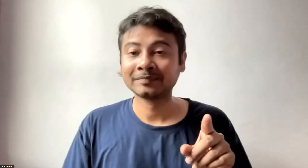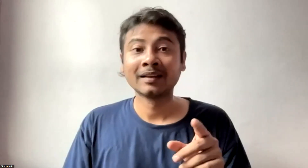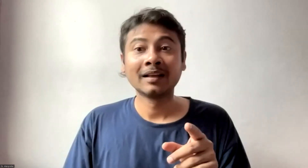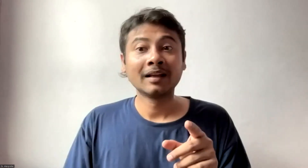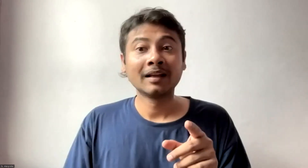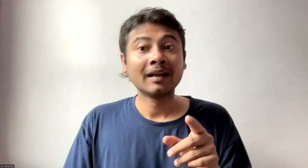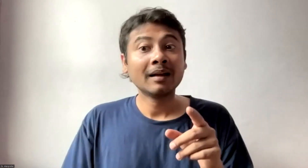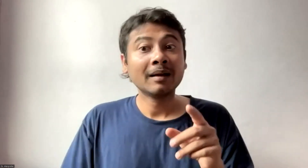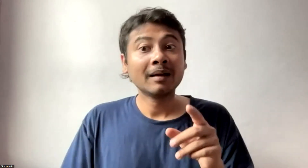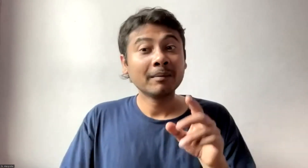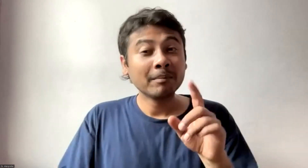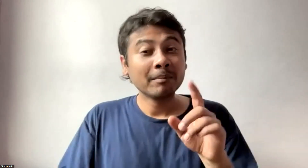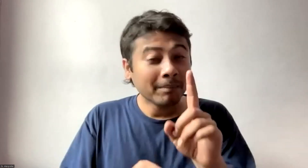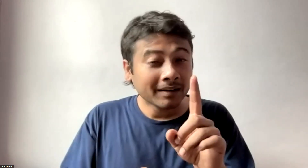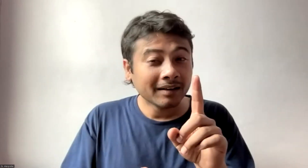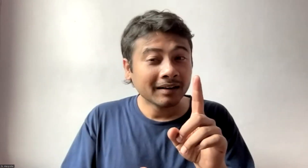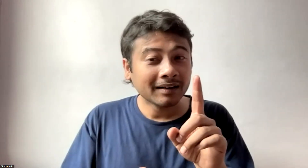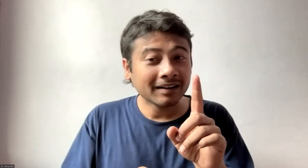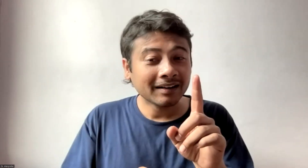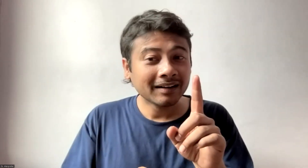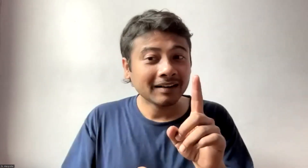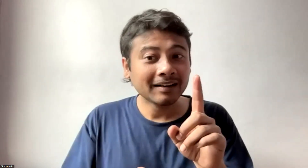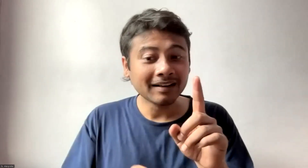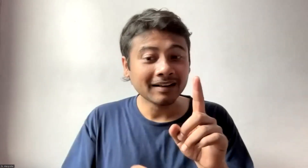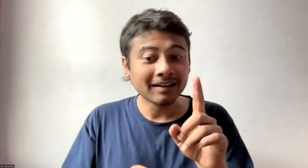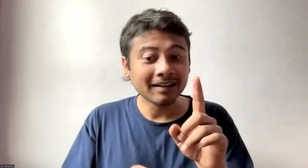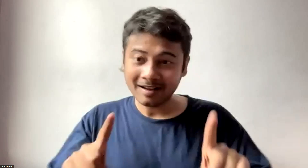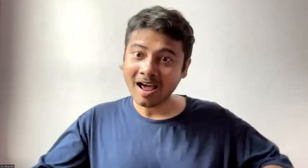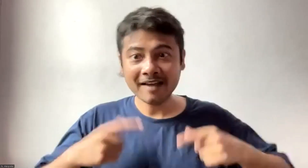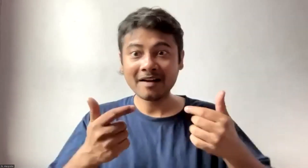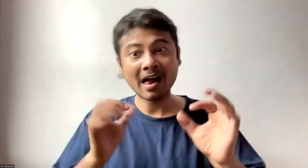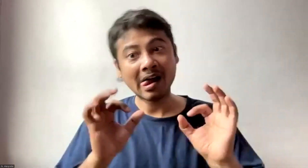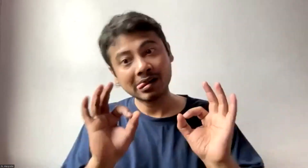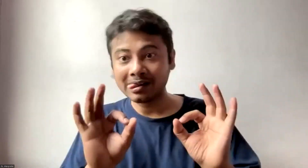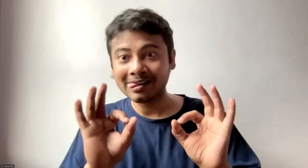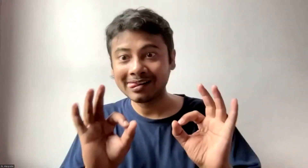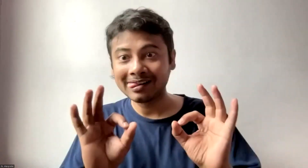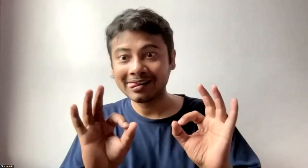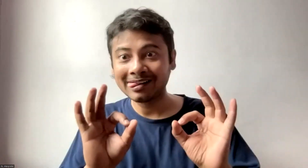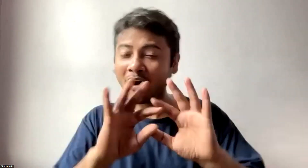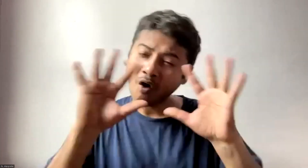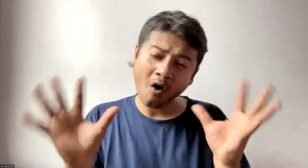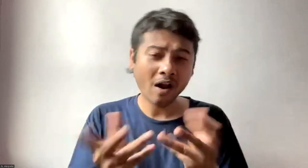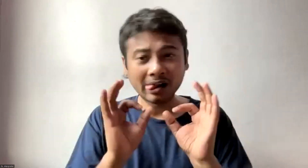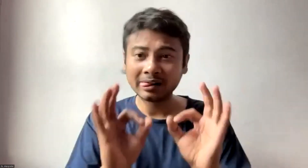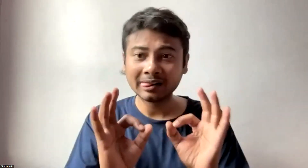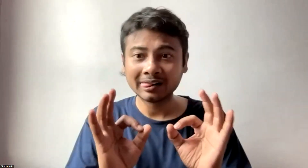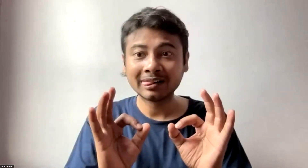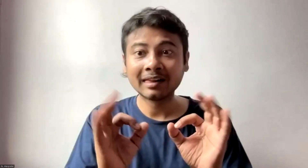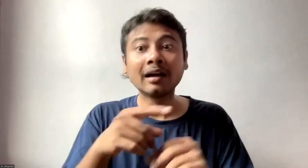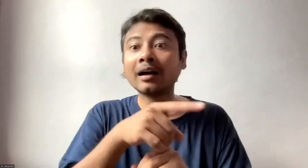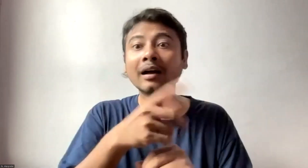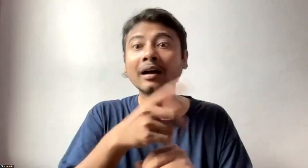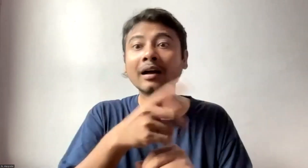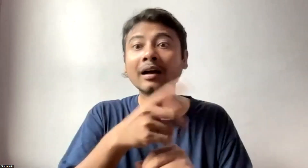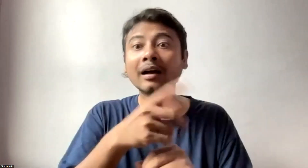spiritually. They are so satisfied in their life that they do not want to inquire about who Krishna